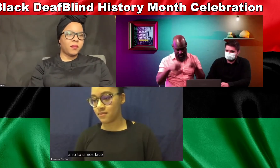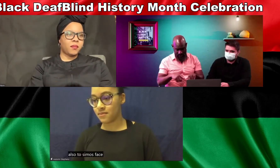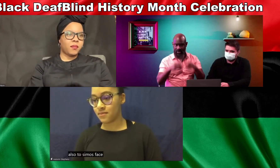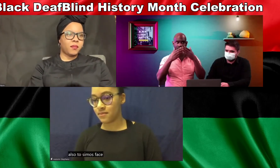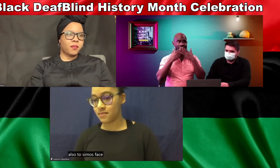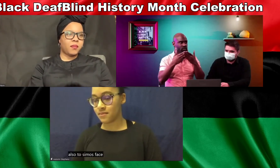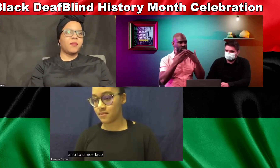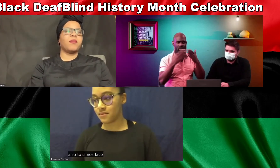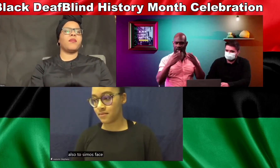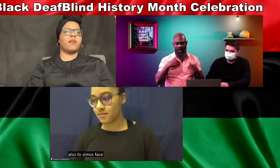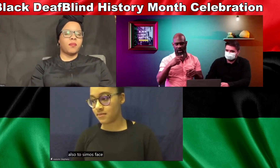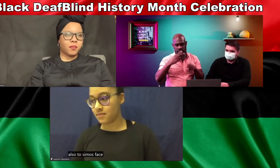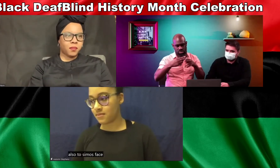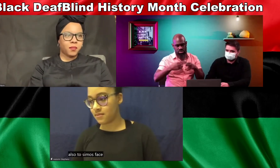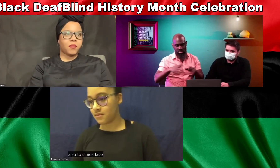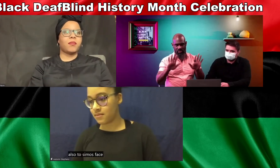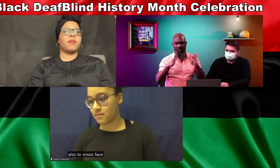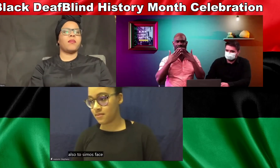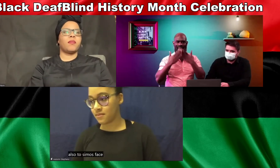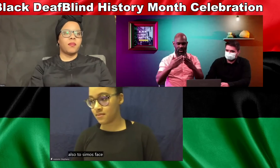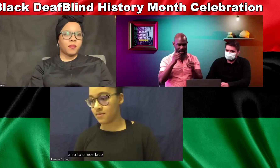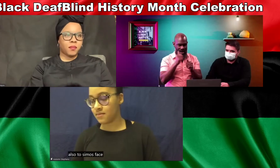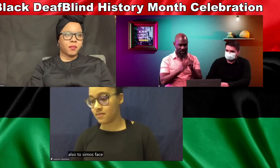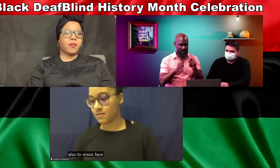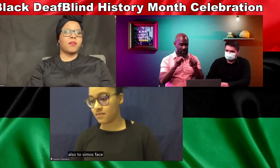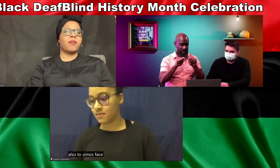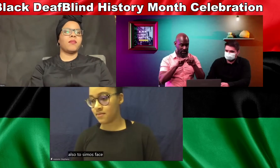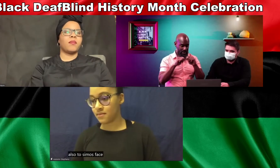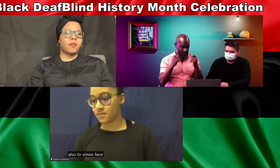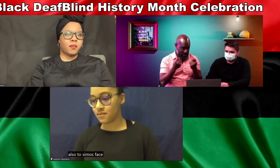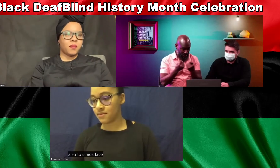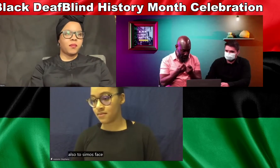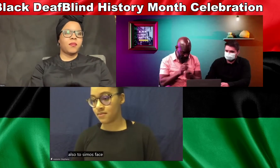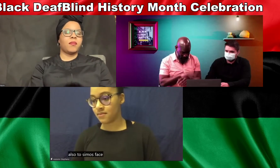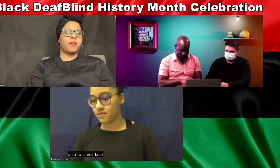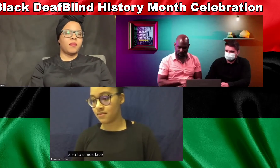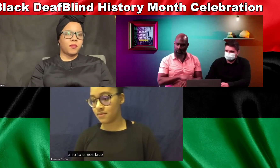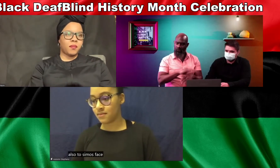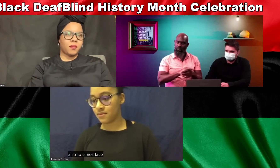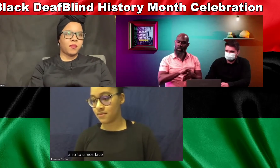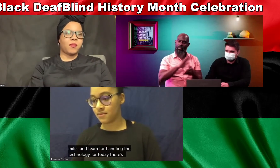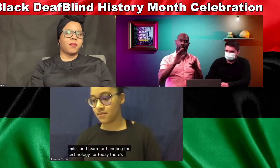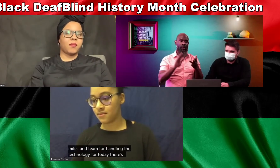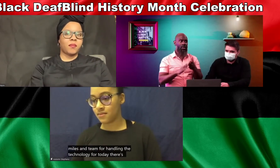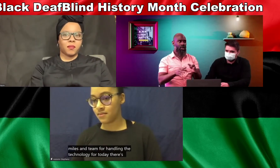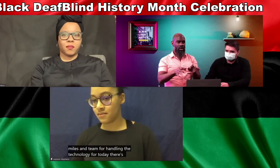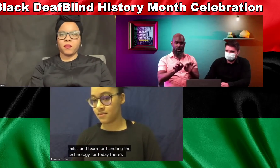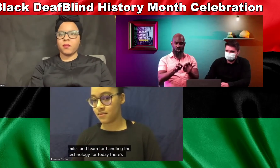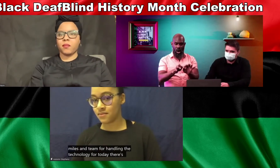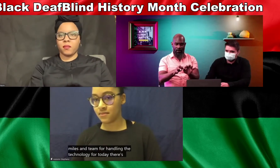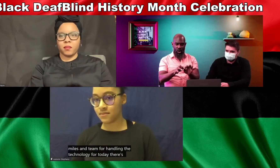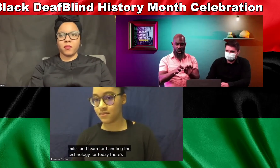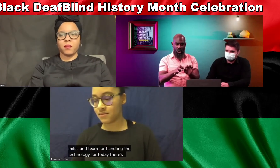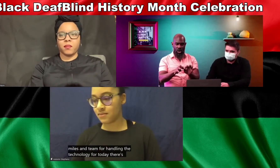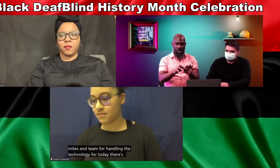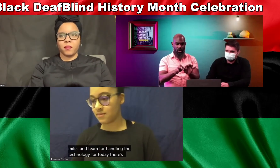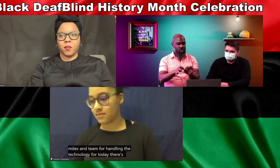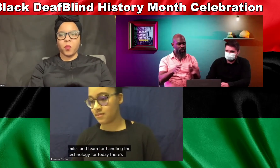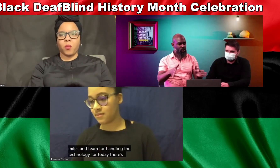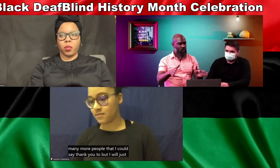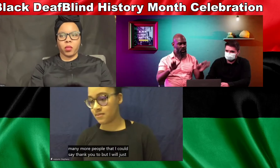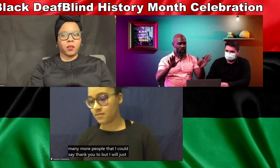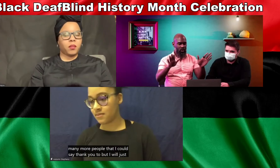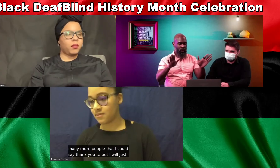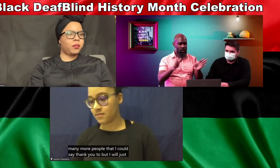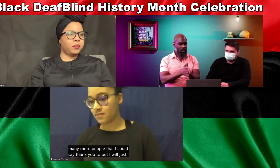Miles and team for handling the technology for today. There's many more people that I could say thank you to, but I will just say thank you